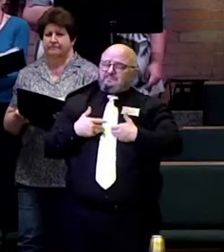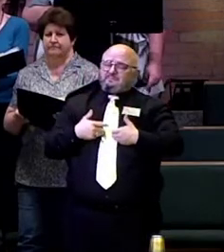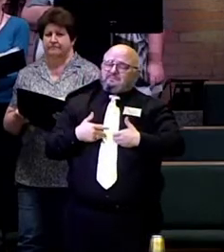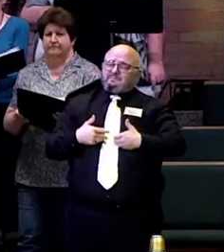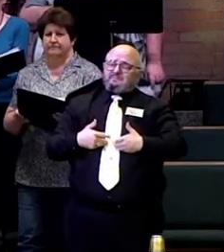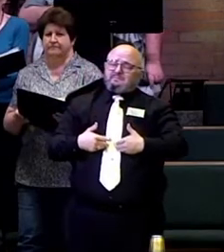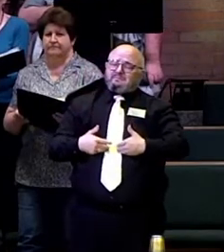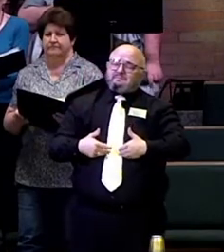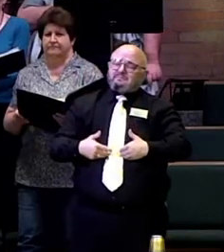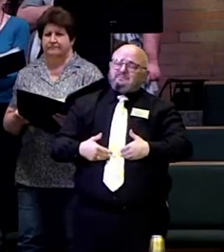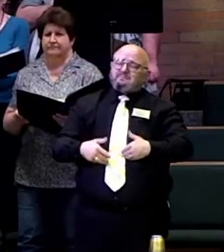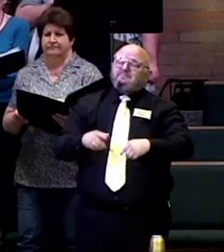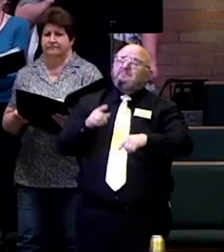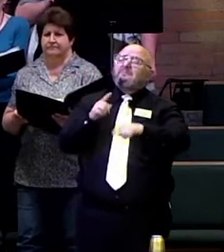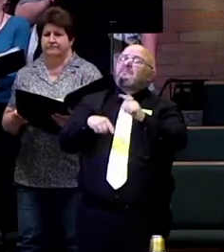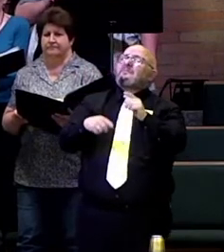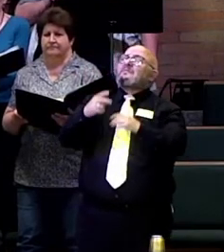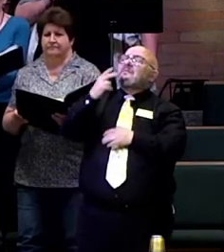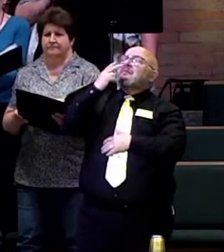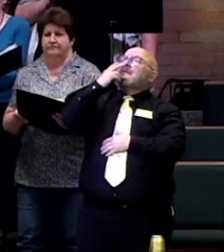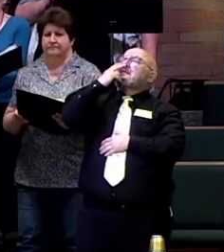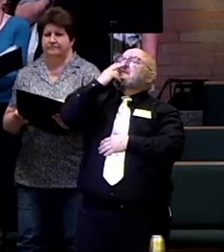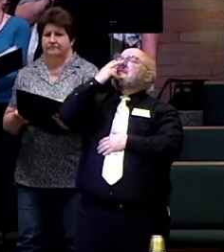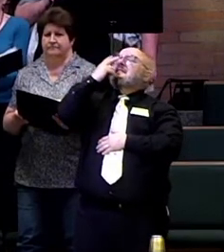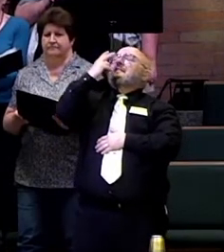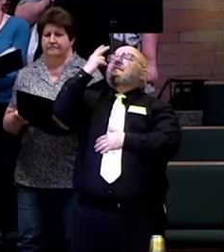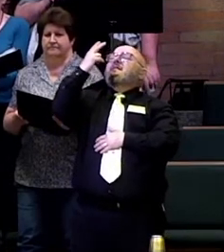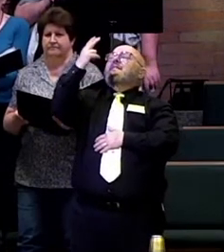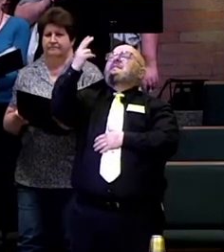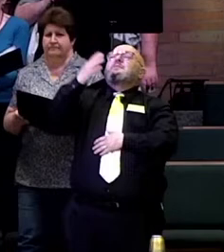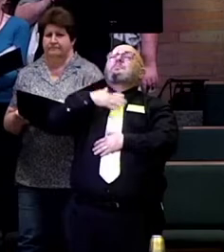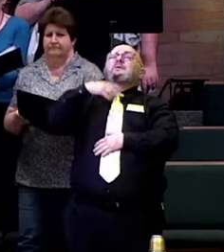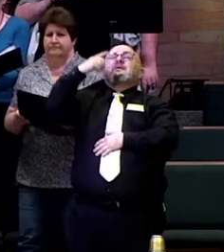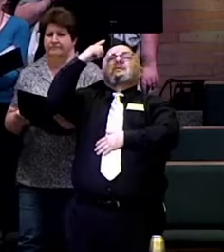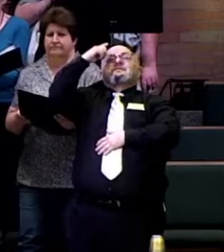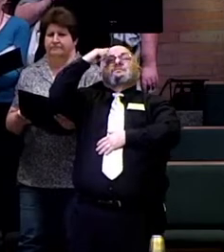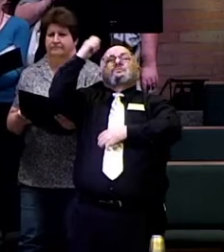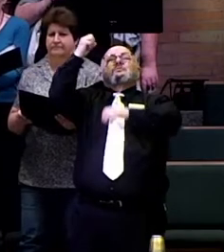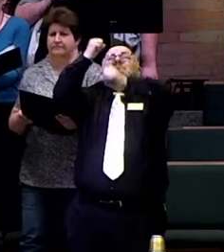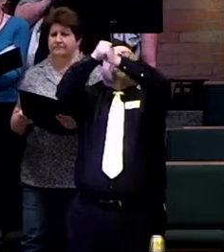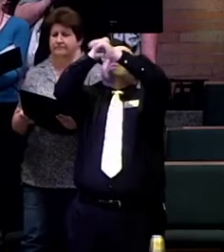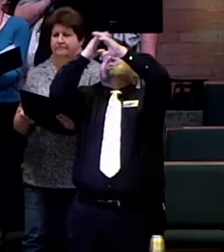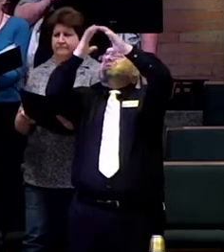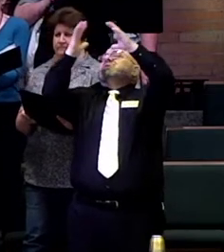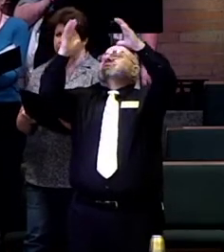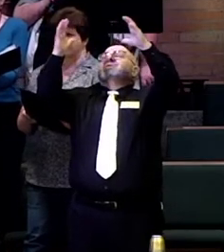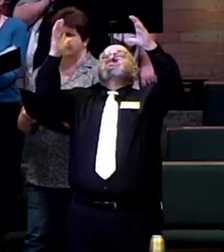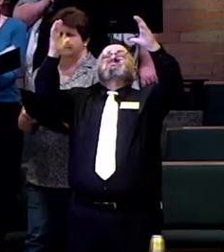Sight of my dreams.